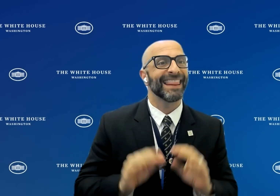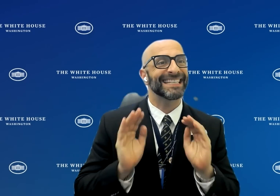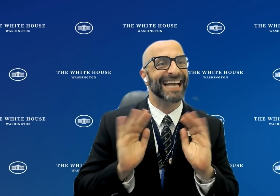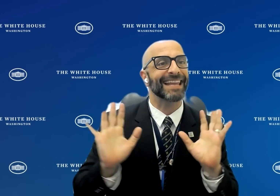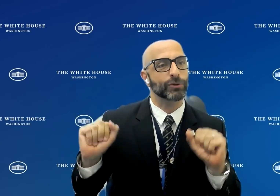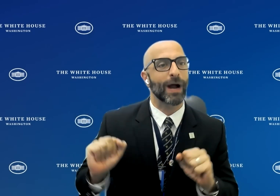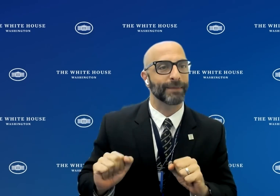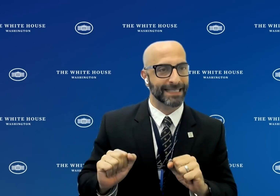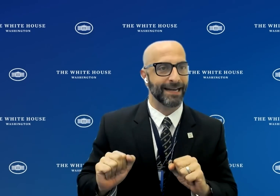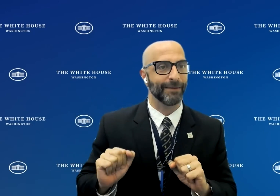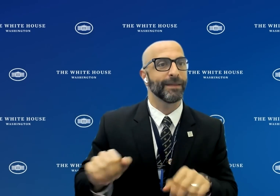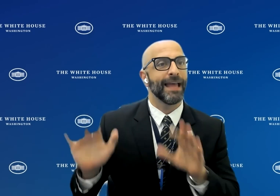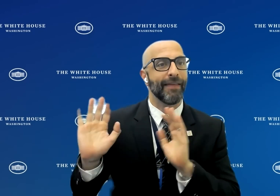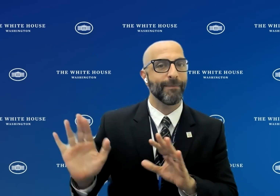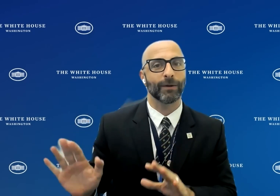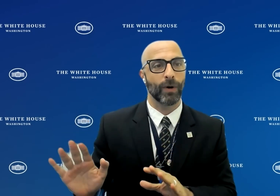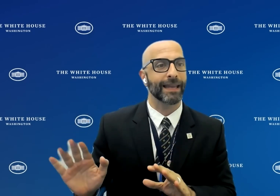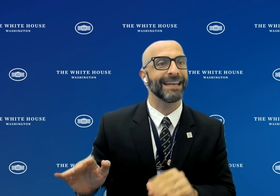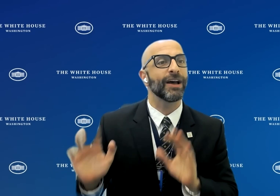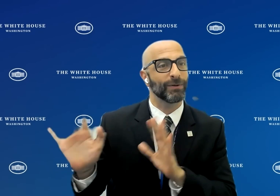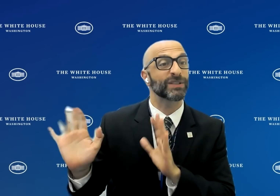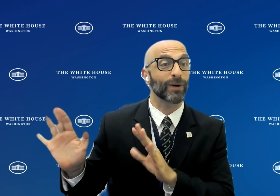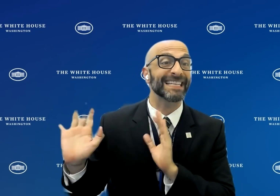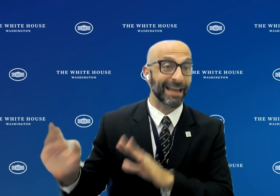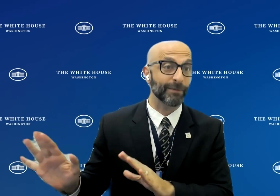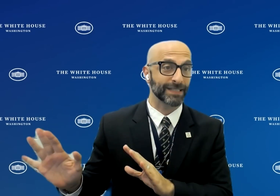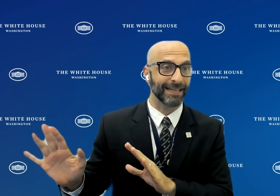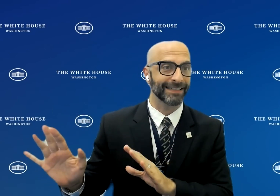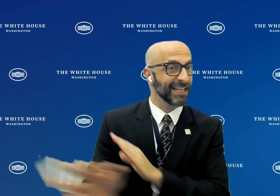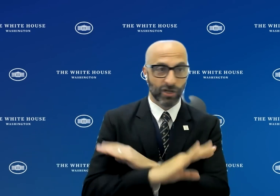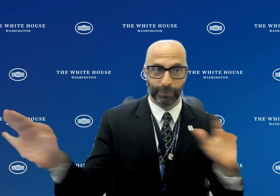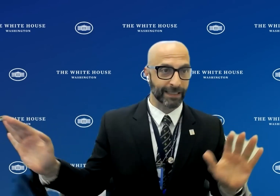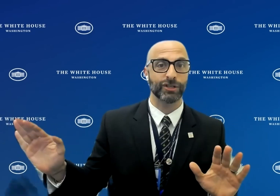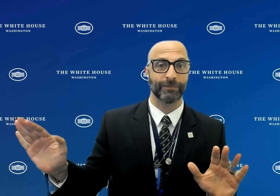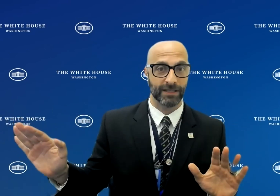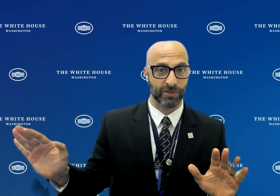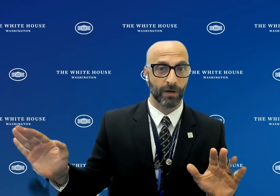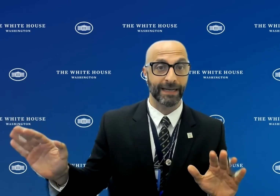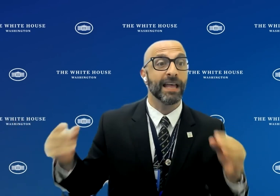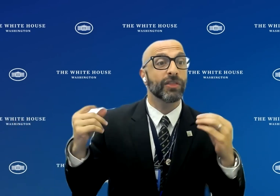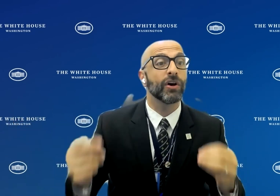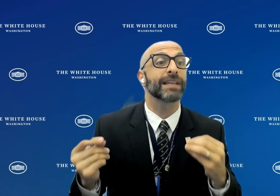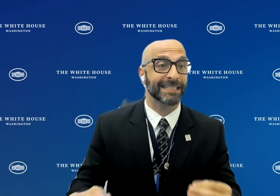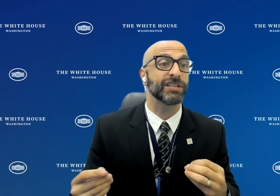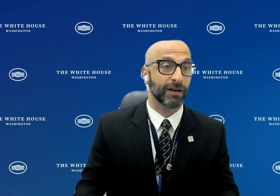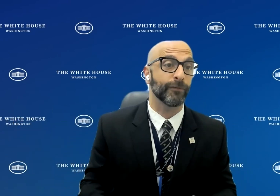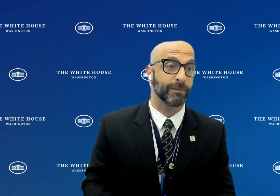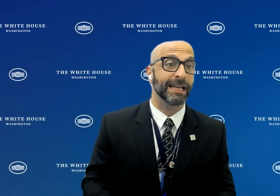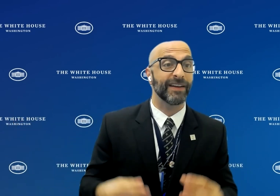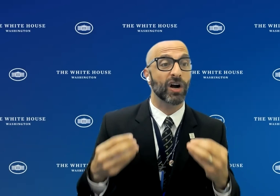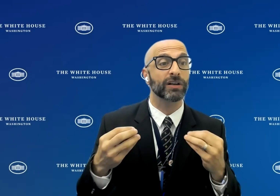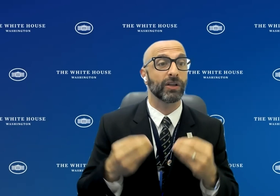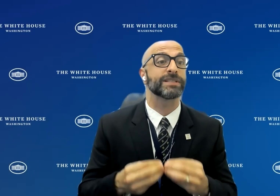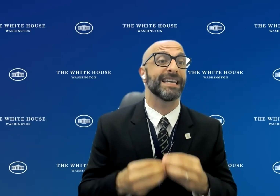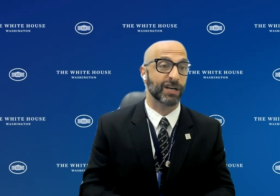were Black. The second they dropped the sign up and they made it walk-in, it was 47%, completely shifting the story. Those lessons